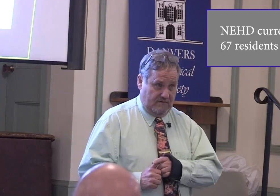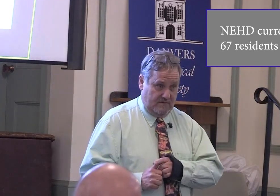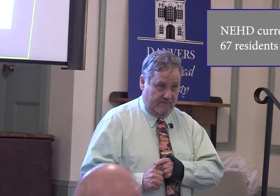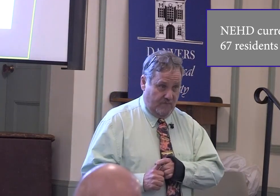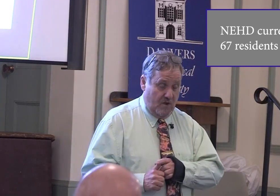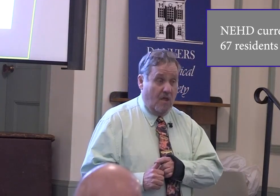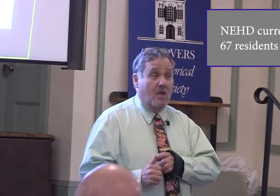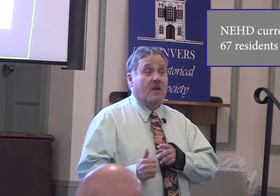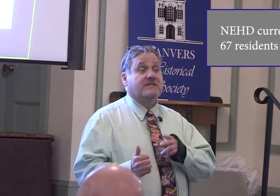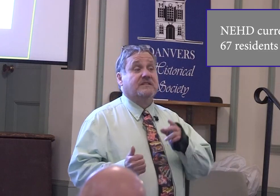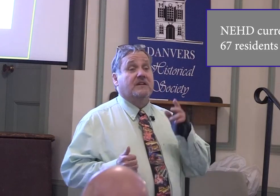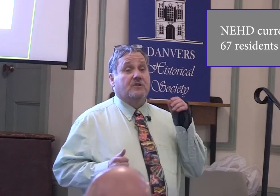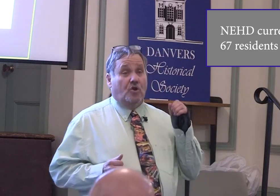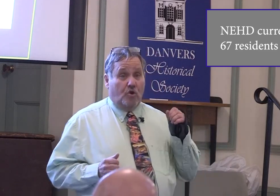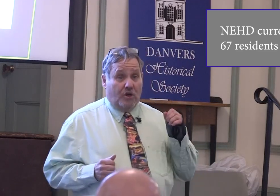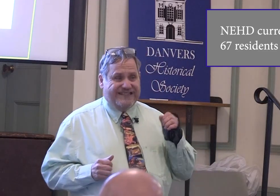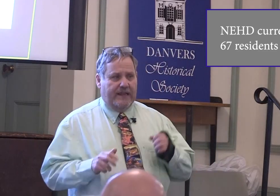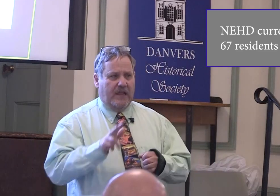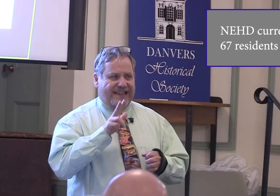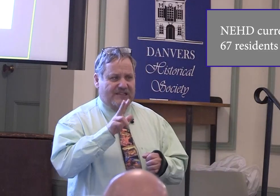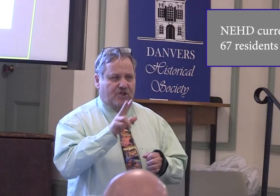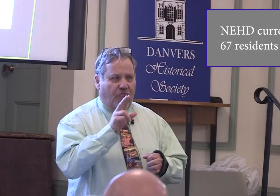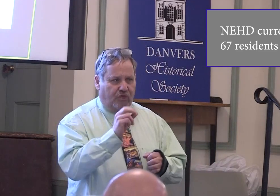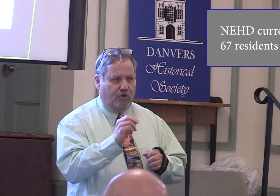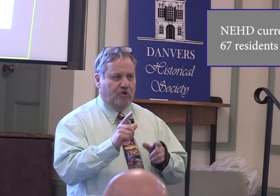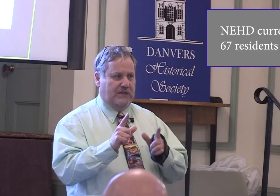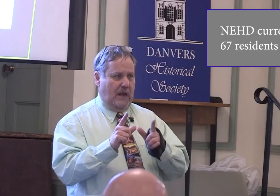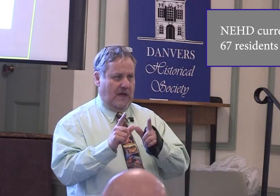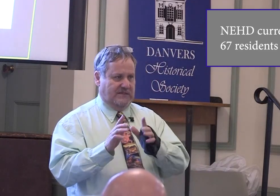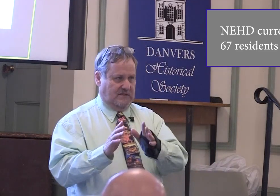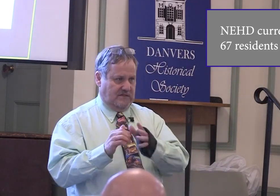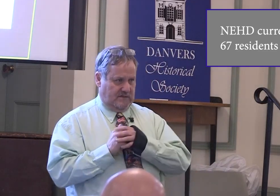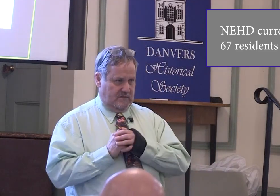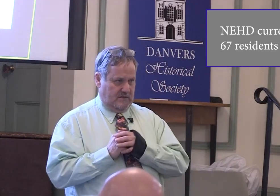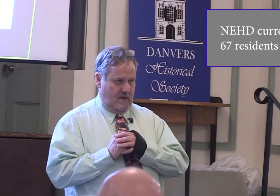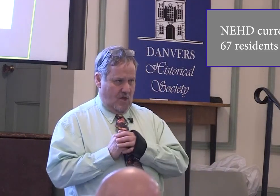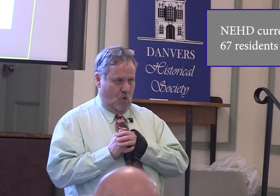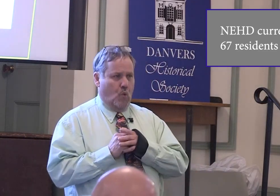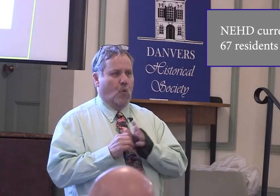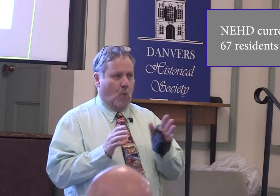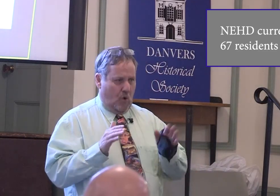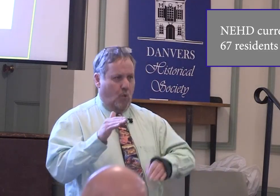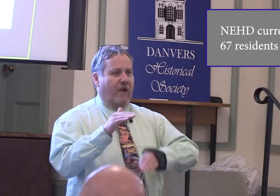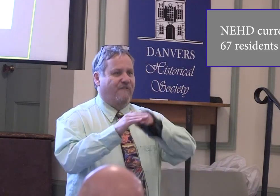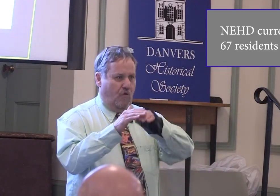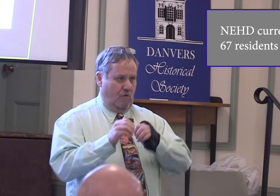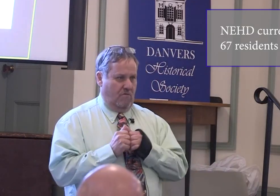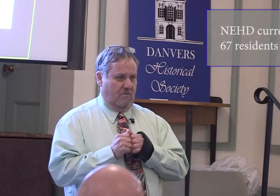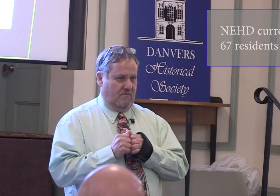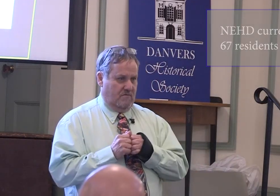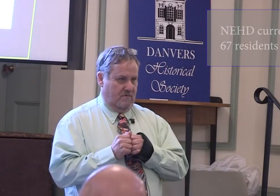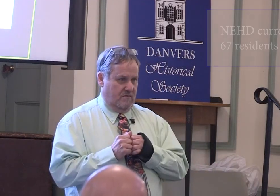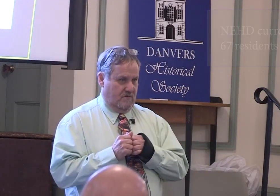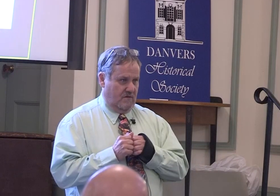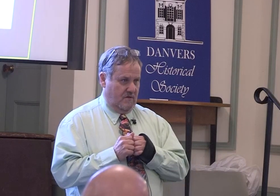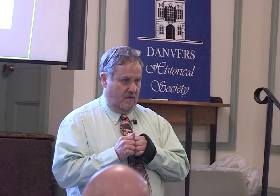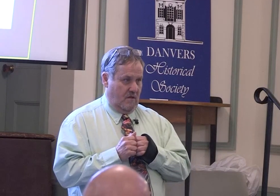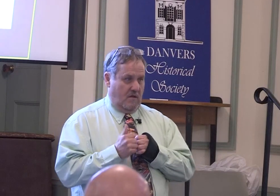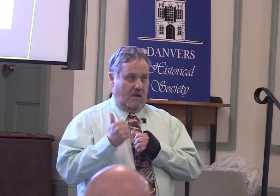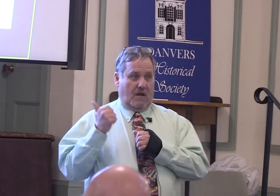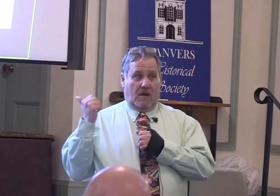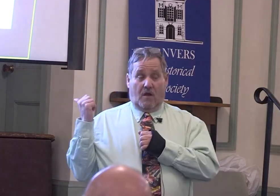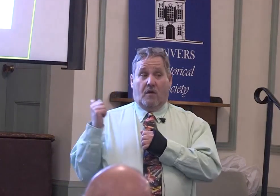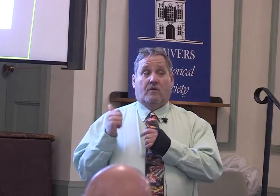nursing. Skilled nursing is 30 licenses. We're full.